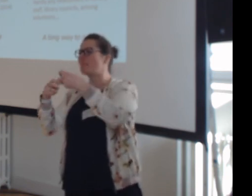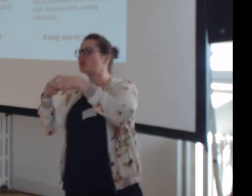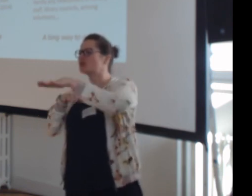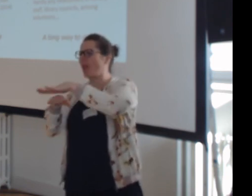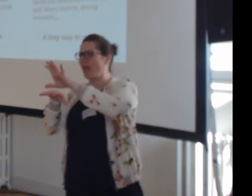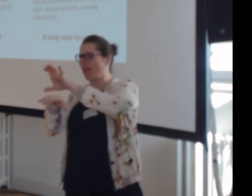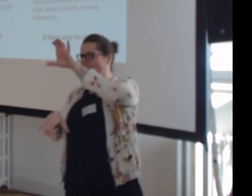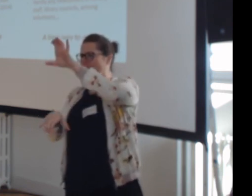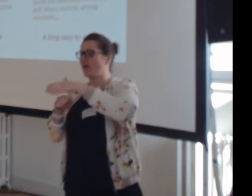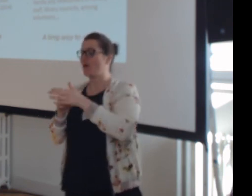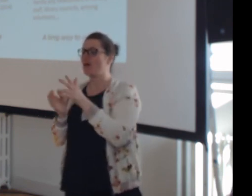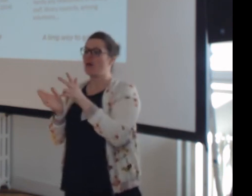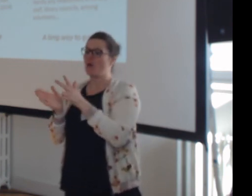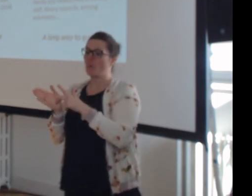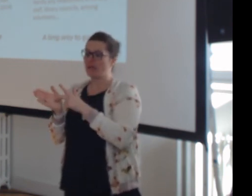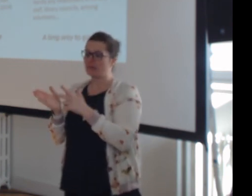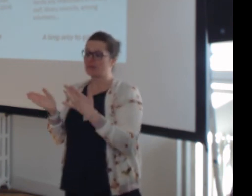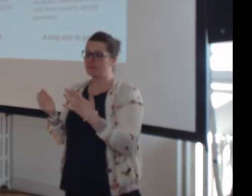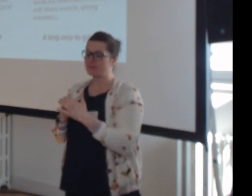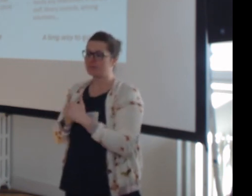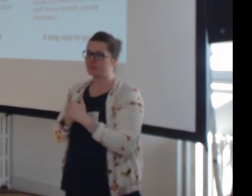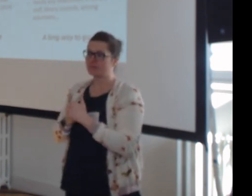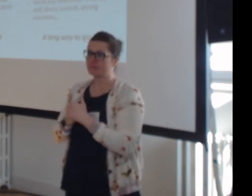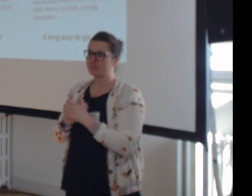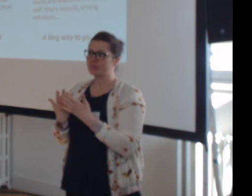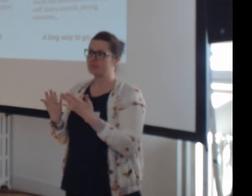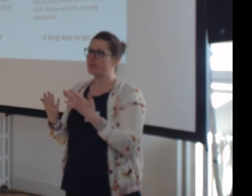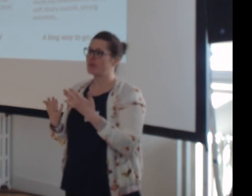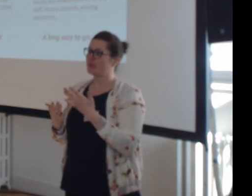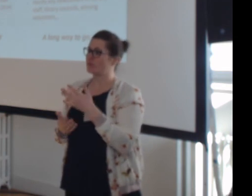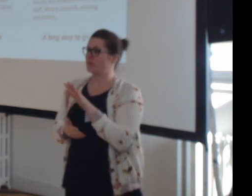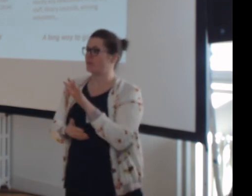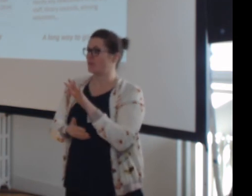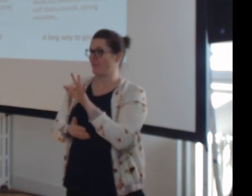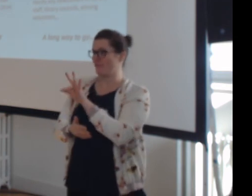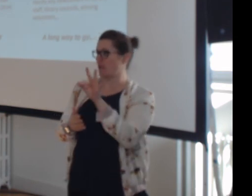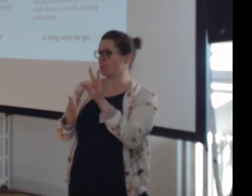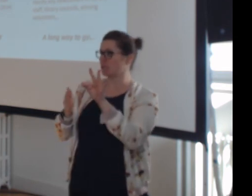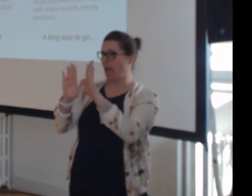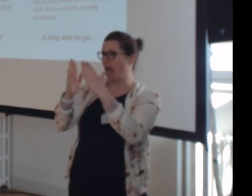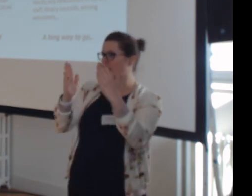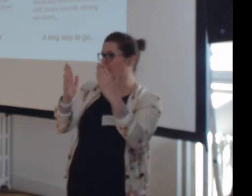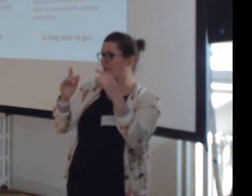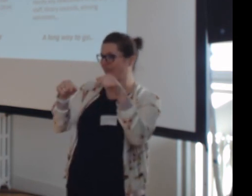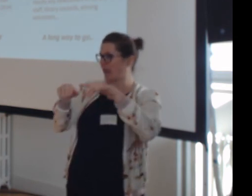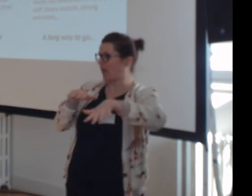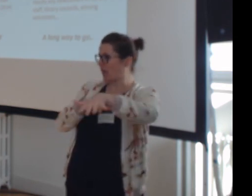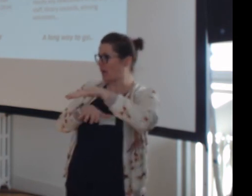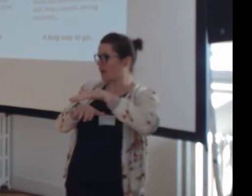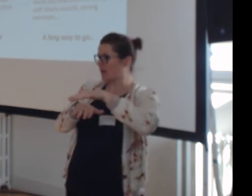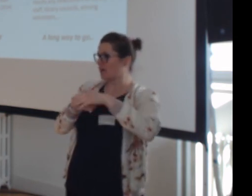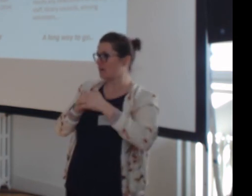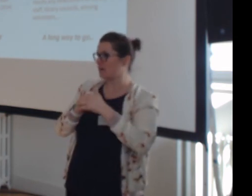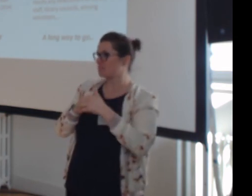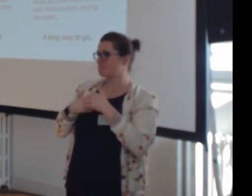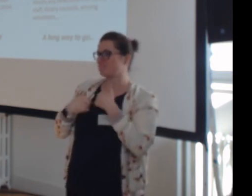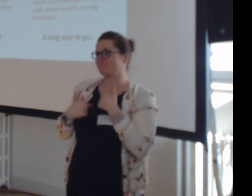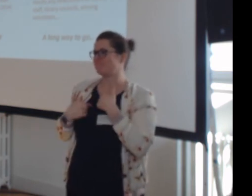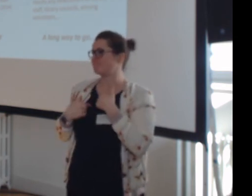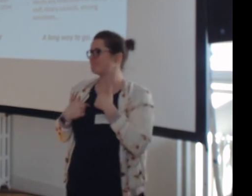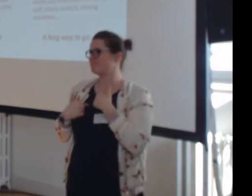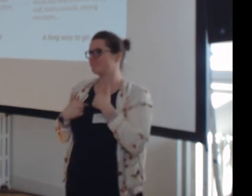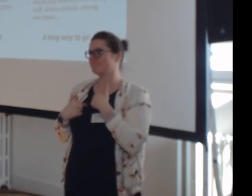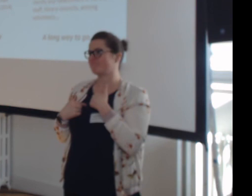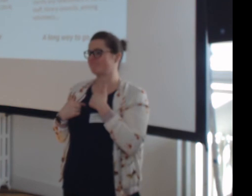on the scene, because, well, we have, of course, these French libraries in Brussels as well. And I was not able to have